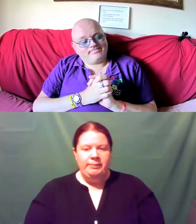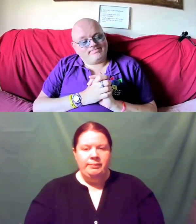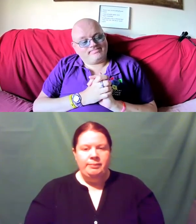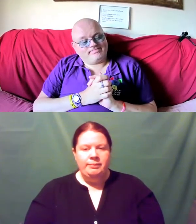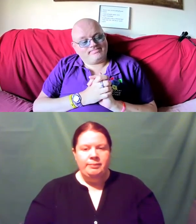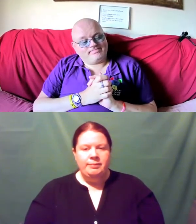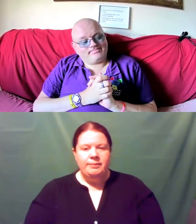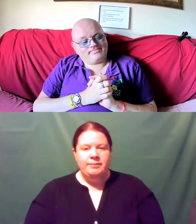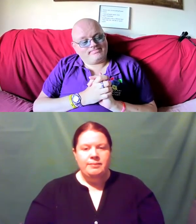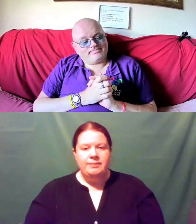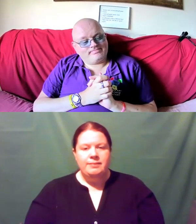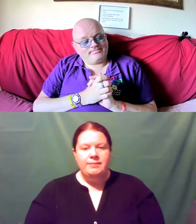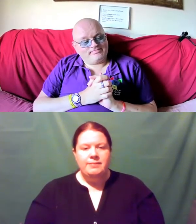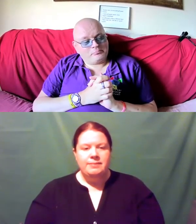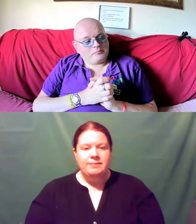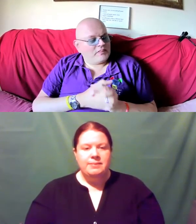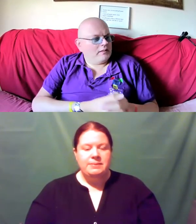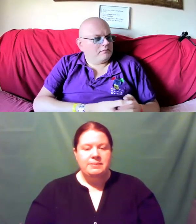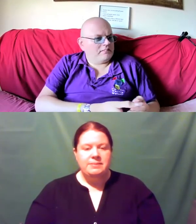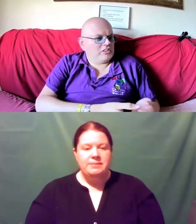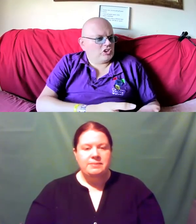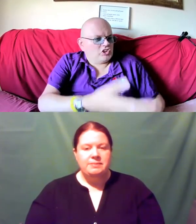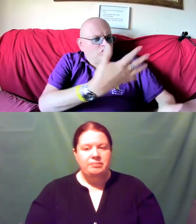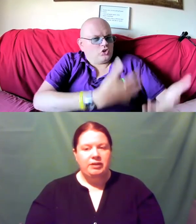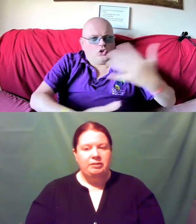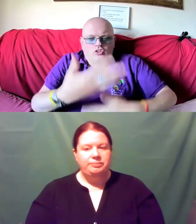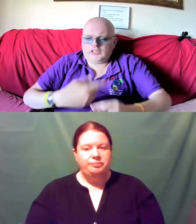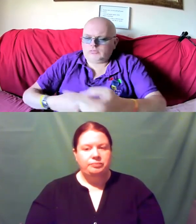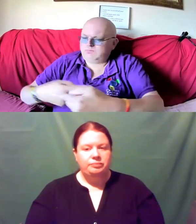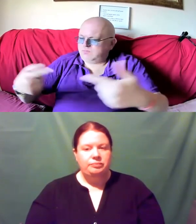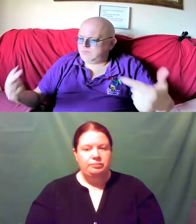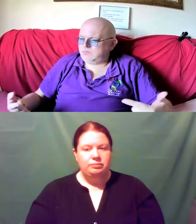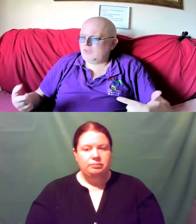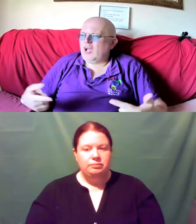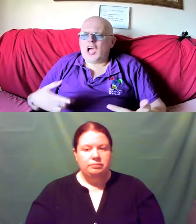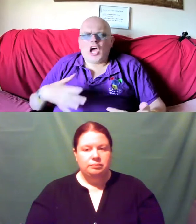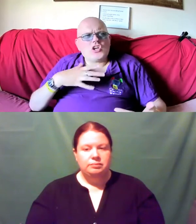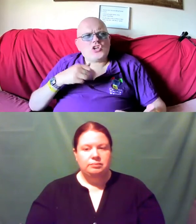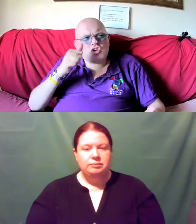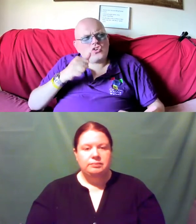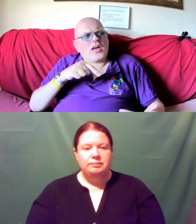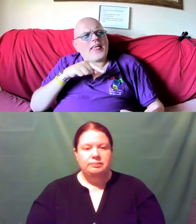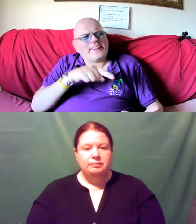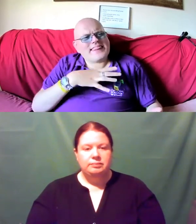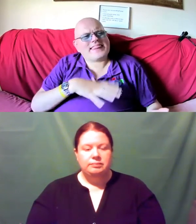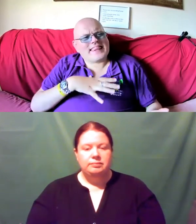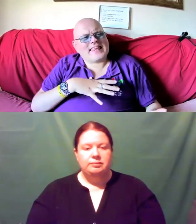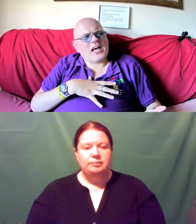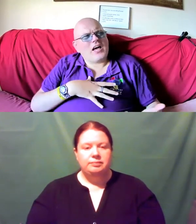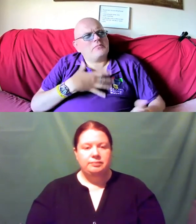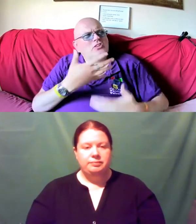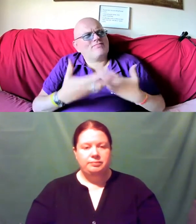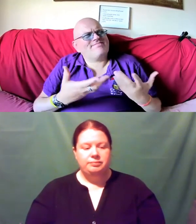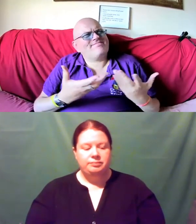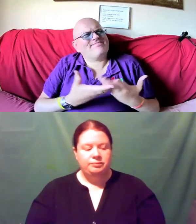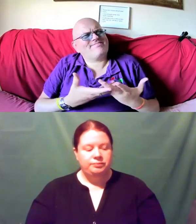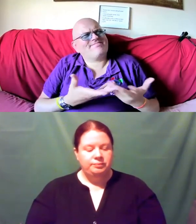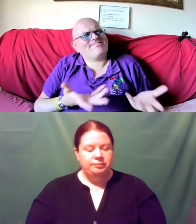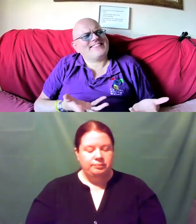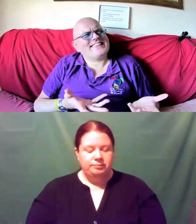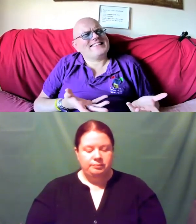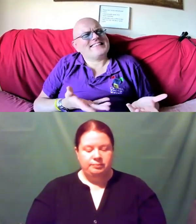so we'd heard lots of stories. I knew that there was a need for this, but I wasn't always able to say how, because it was just anecdotes really.